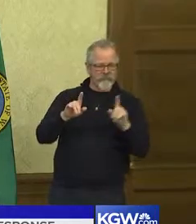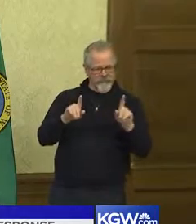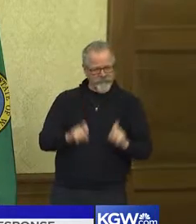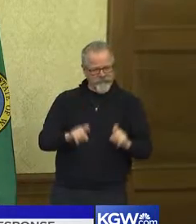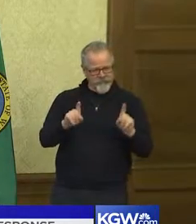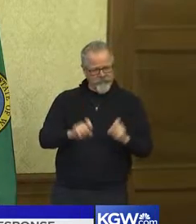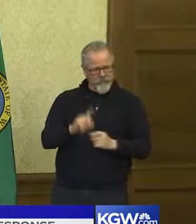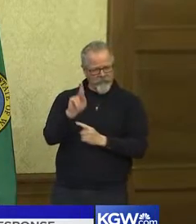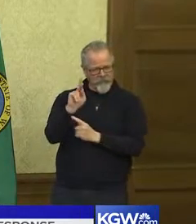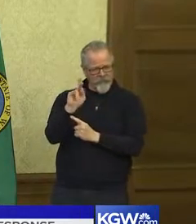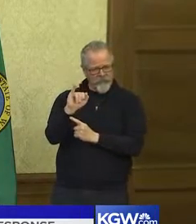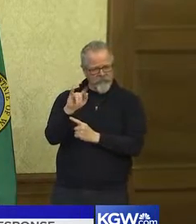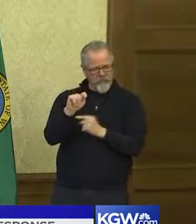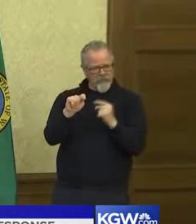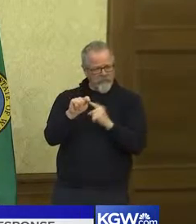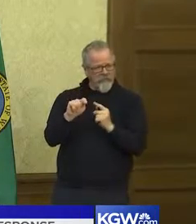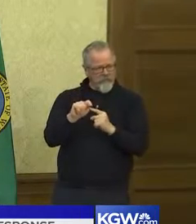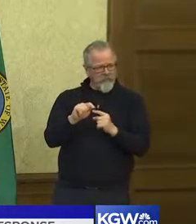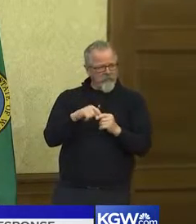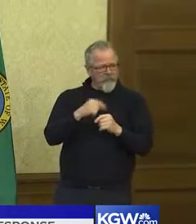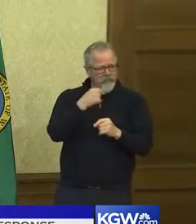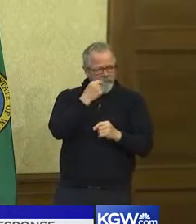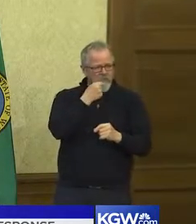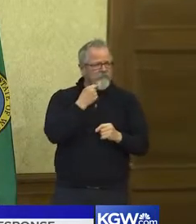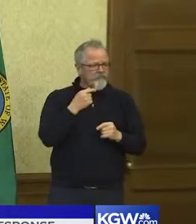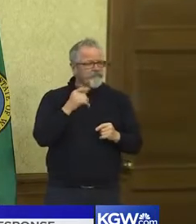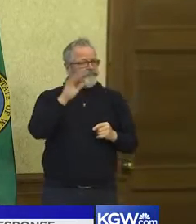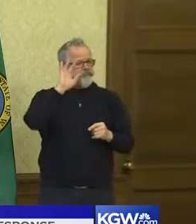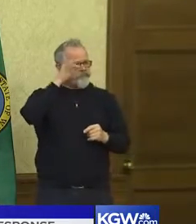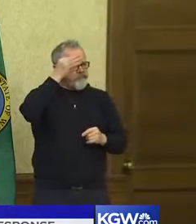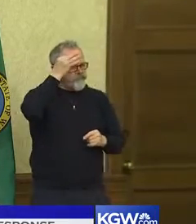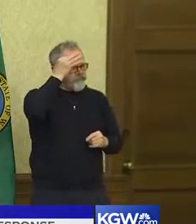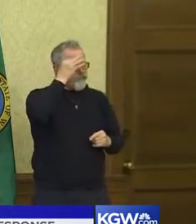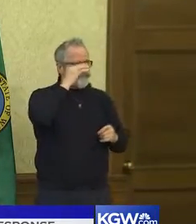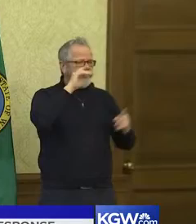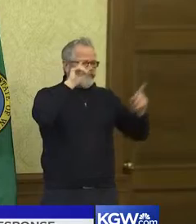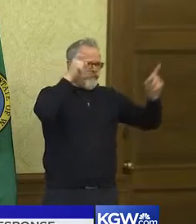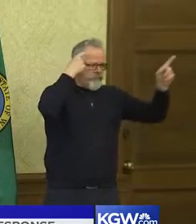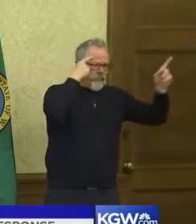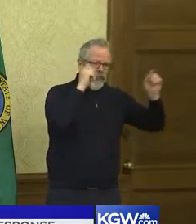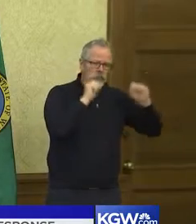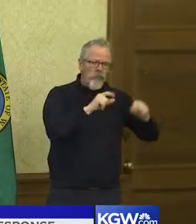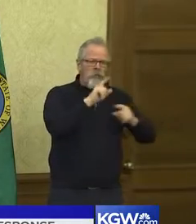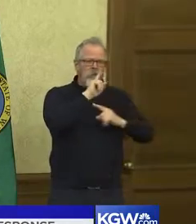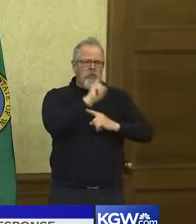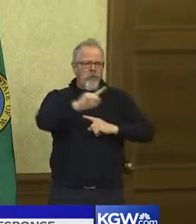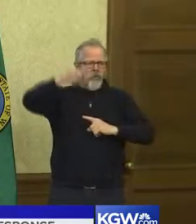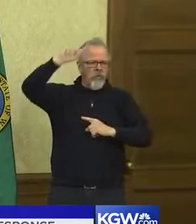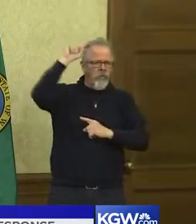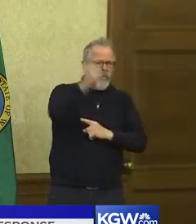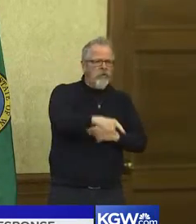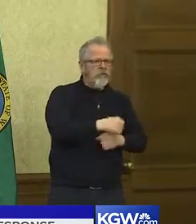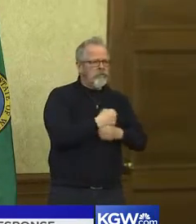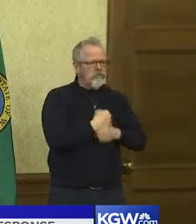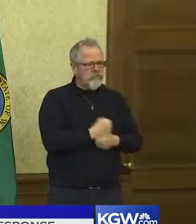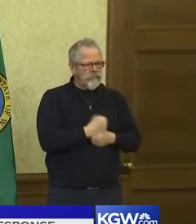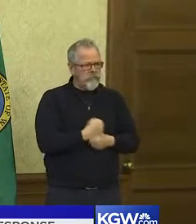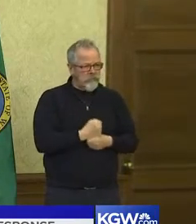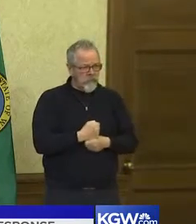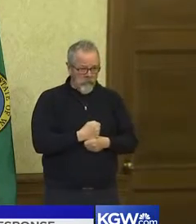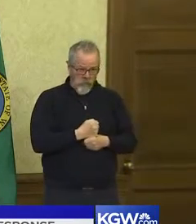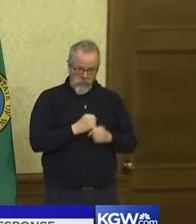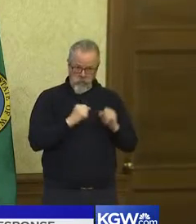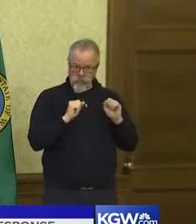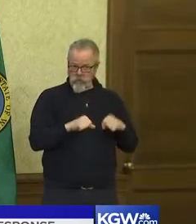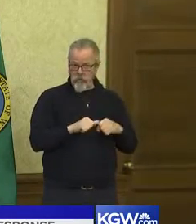authorizing national production, or are there other things they can do to help? Well, the federal government, I think, can do quite a bit more. They have done